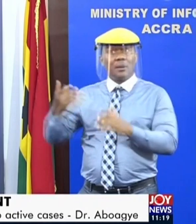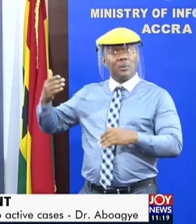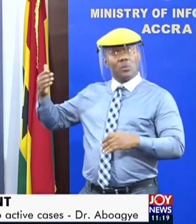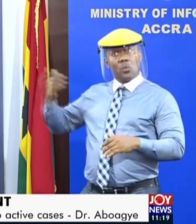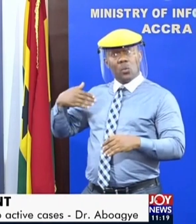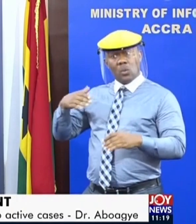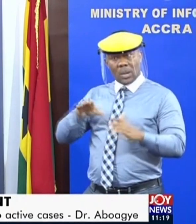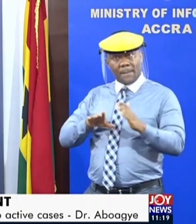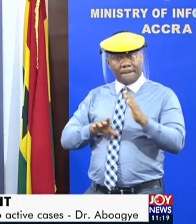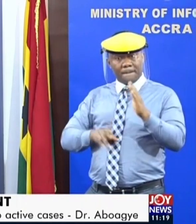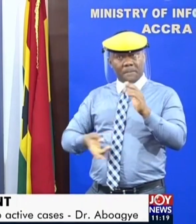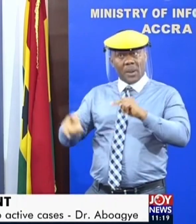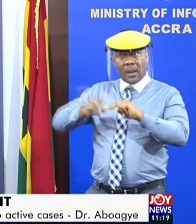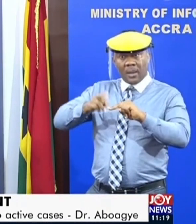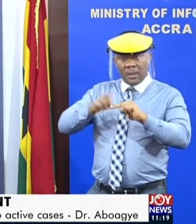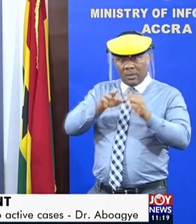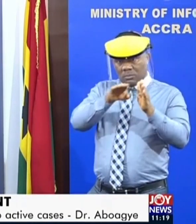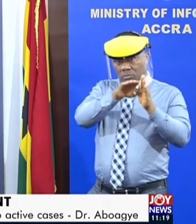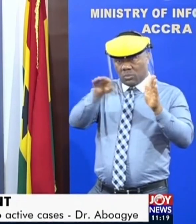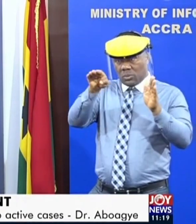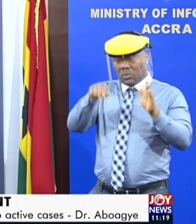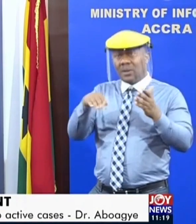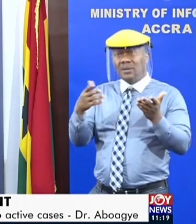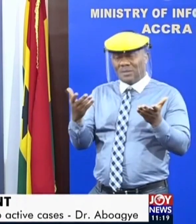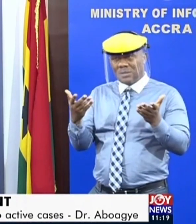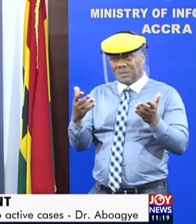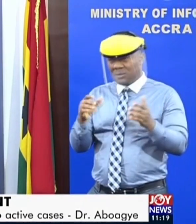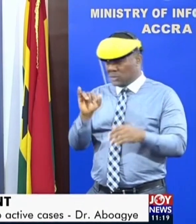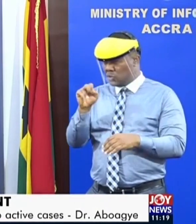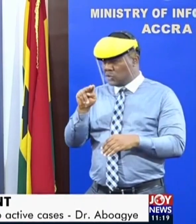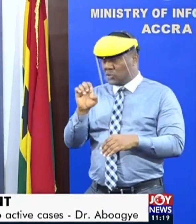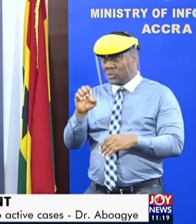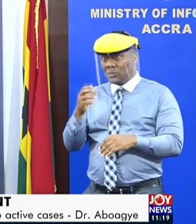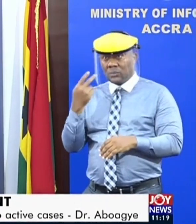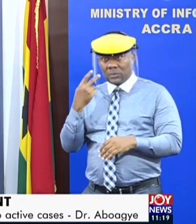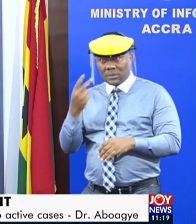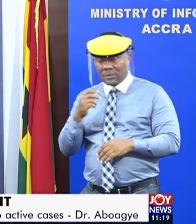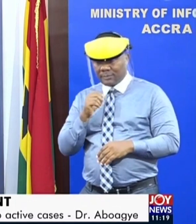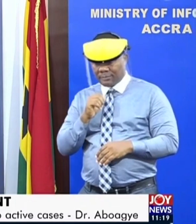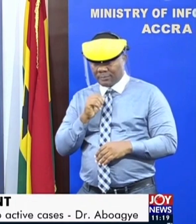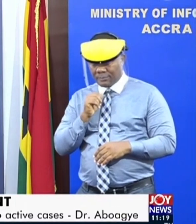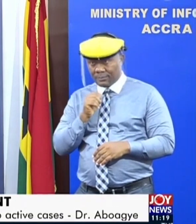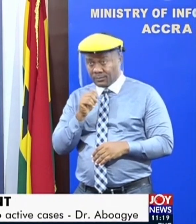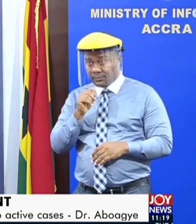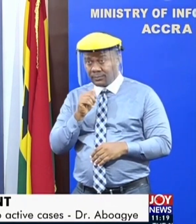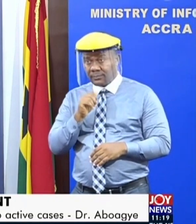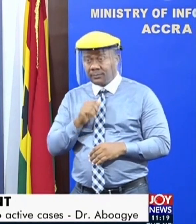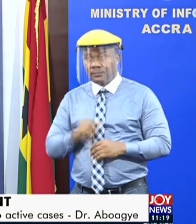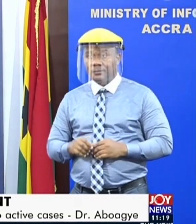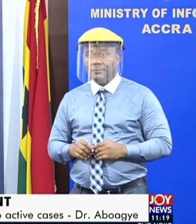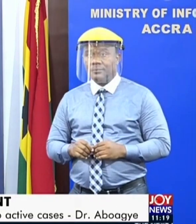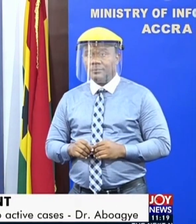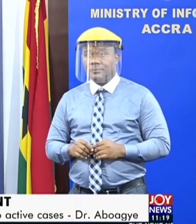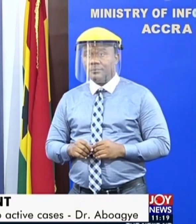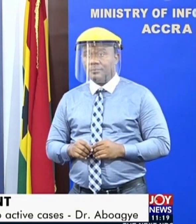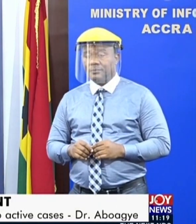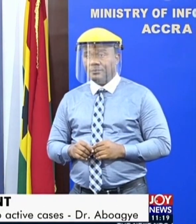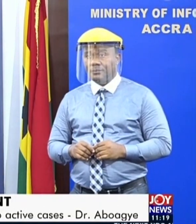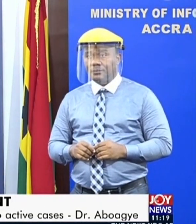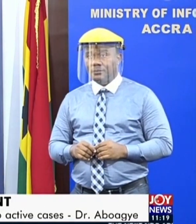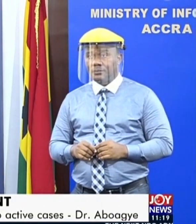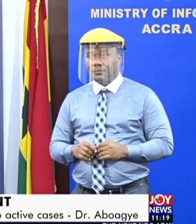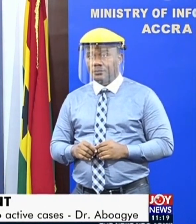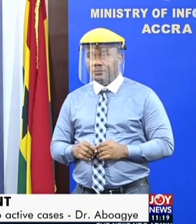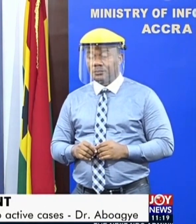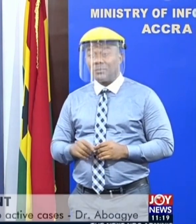and then way back in the middle of June, we saw the decline and the continued decline that continued to show we're having that. So we